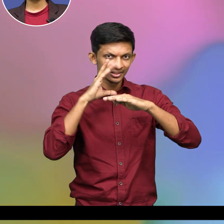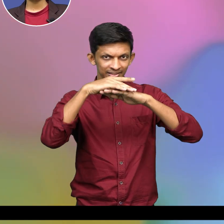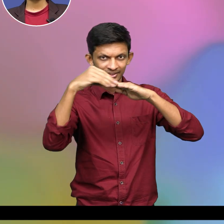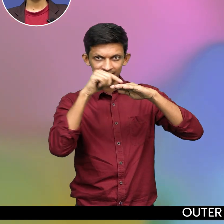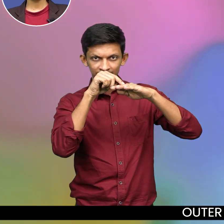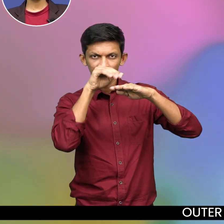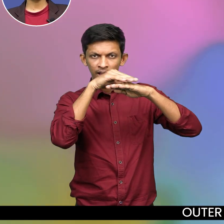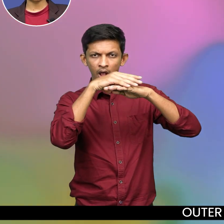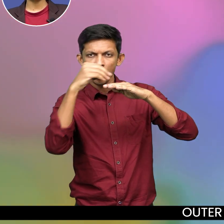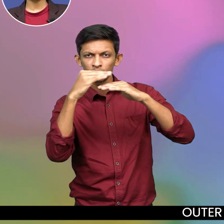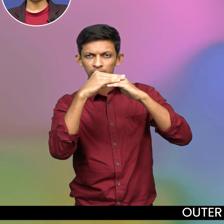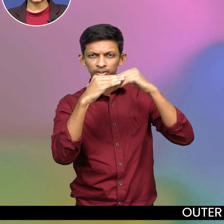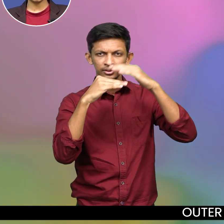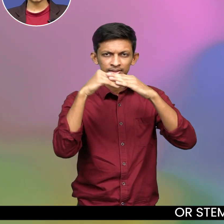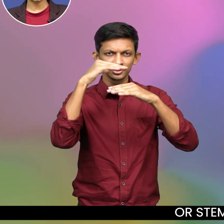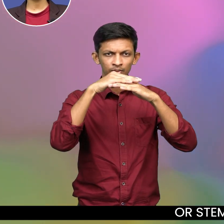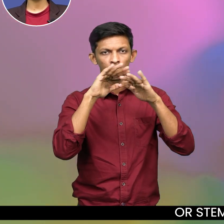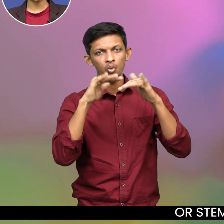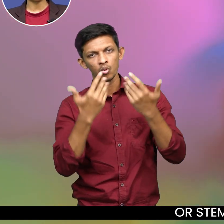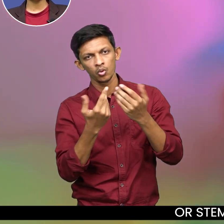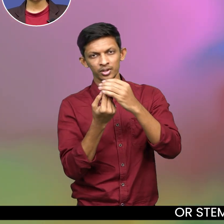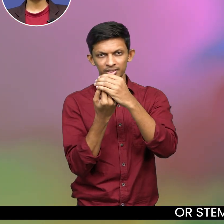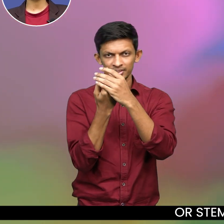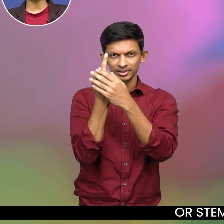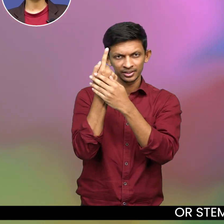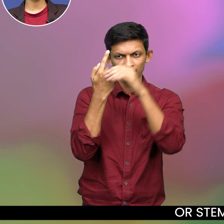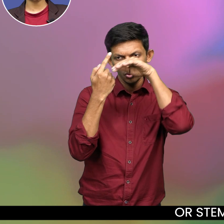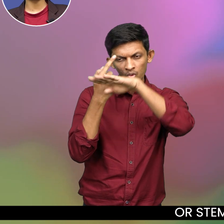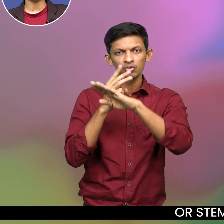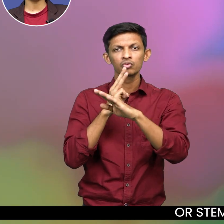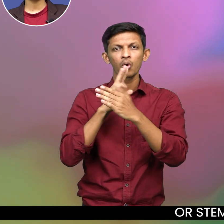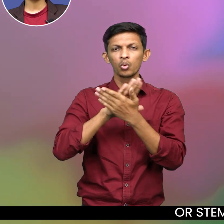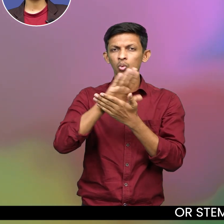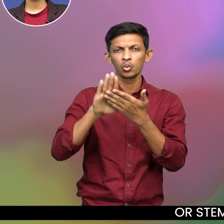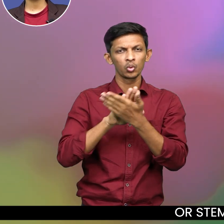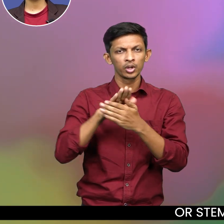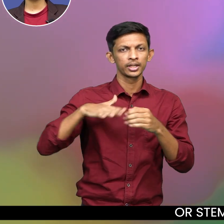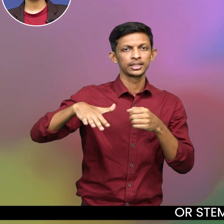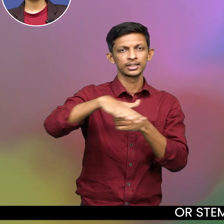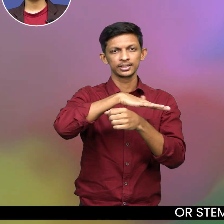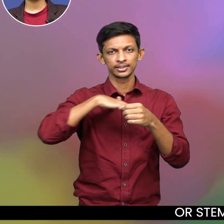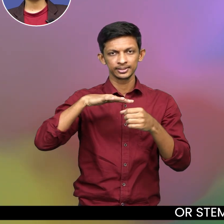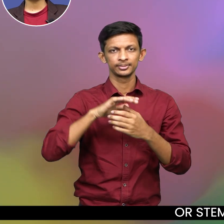cutin, outer cover of leaf or stem in desert area,